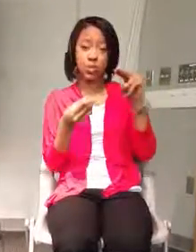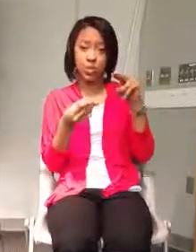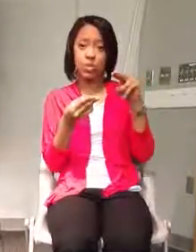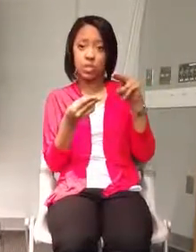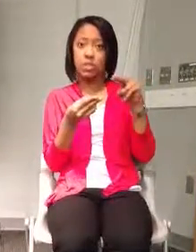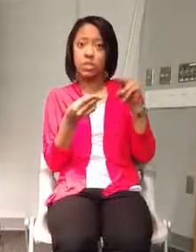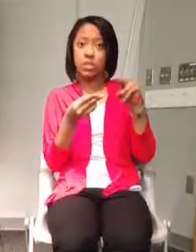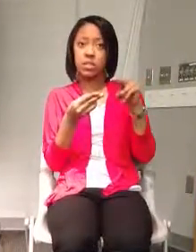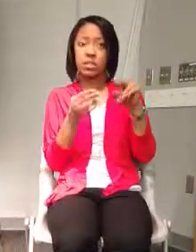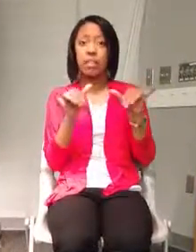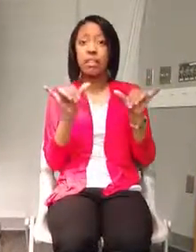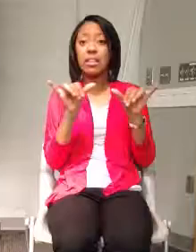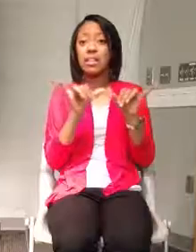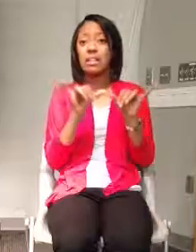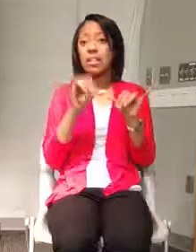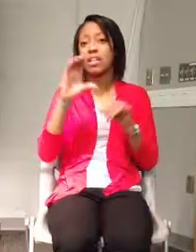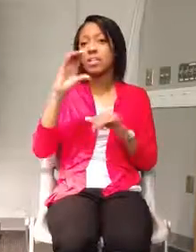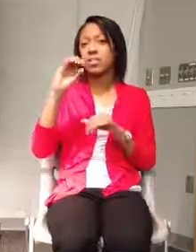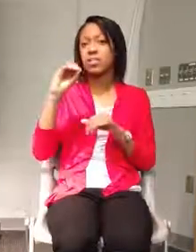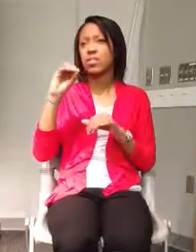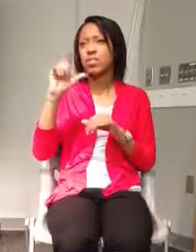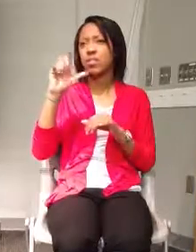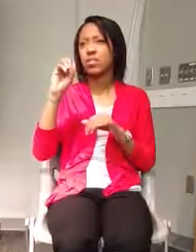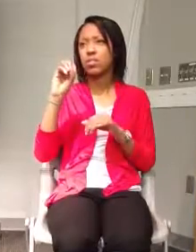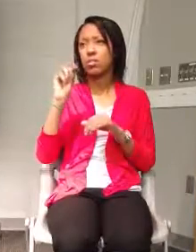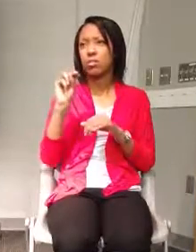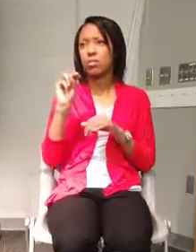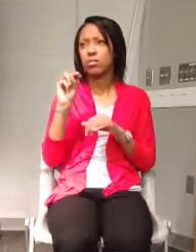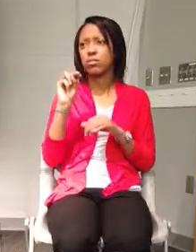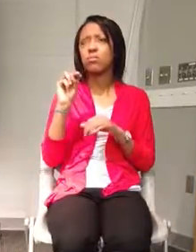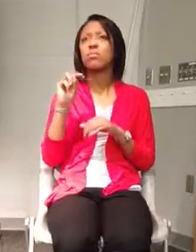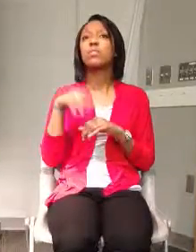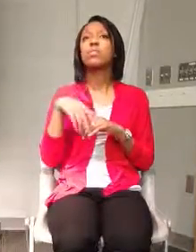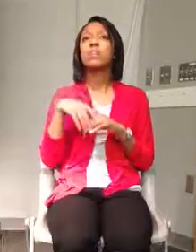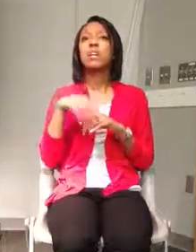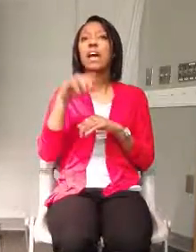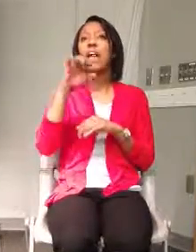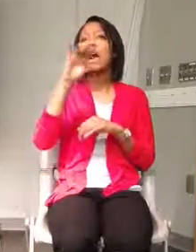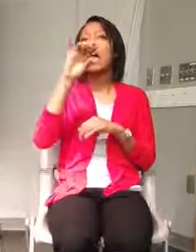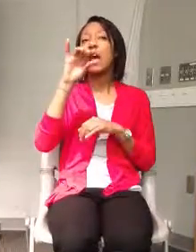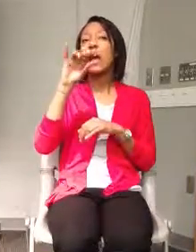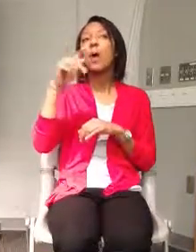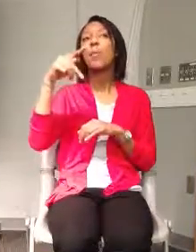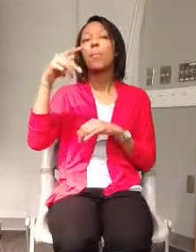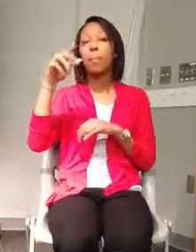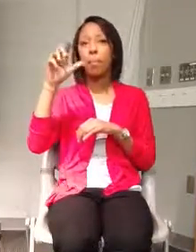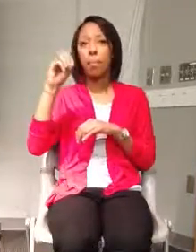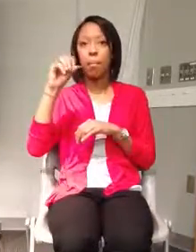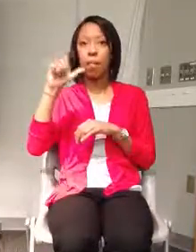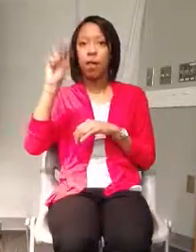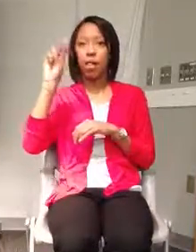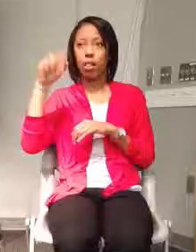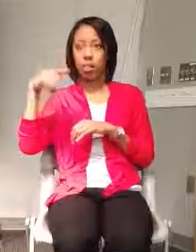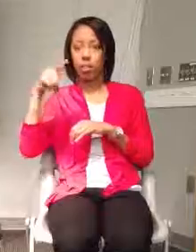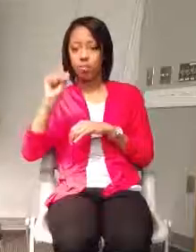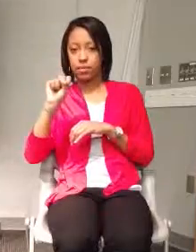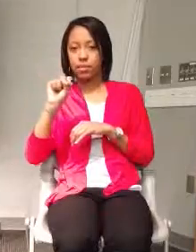polyps by as much as 80%. It's quite significant, and colon polyps are typically what can